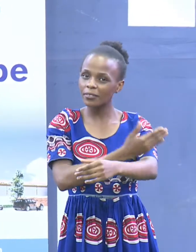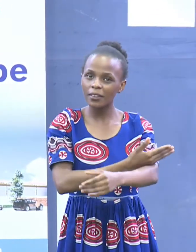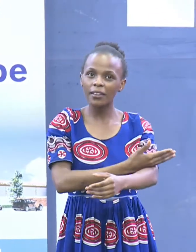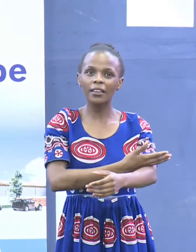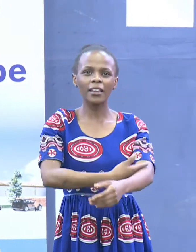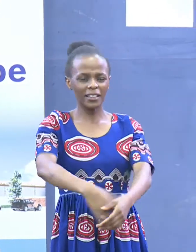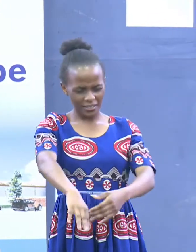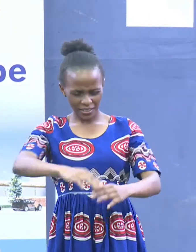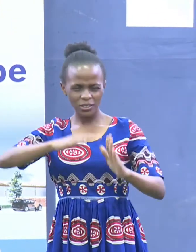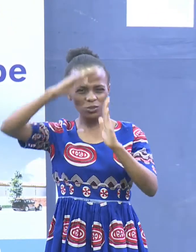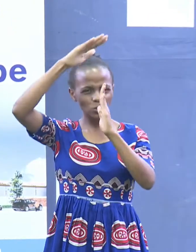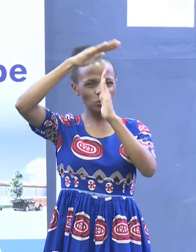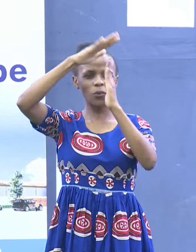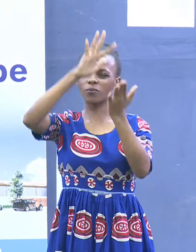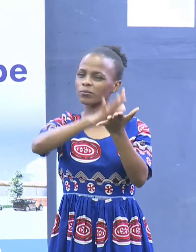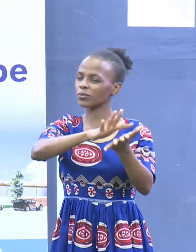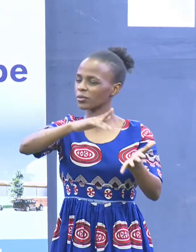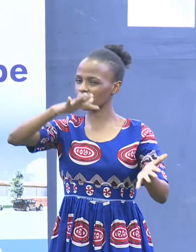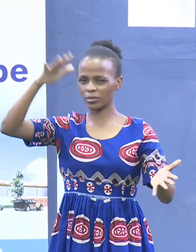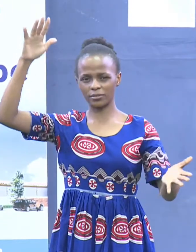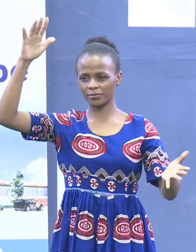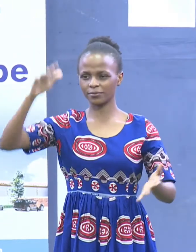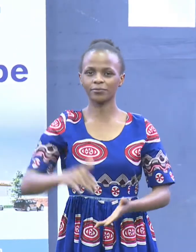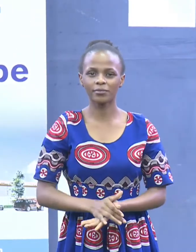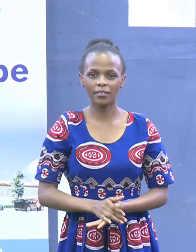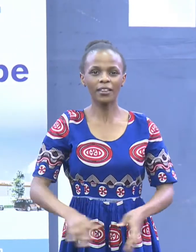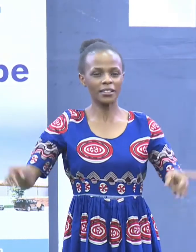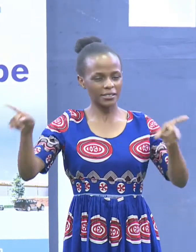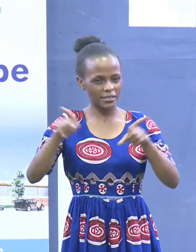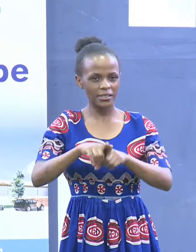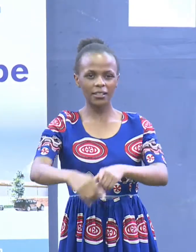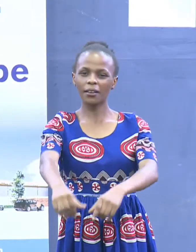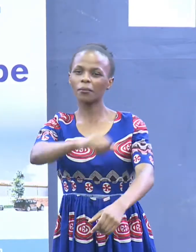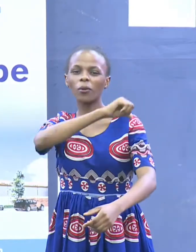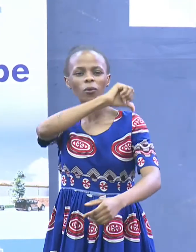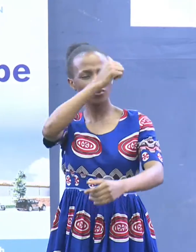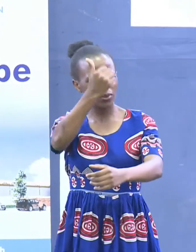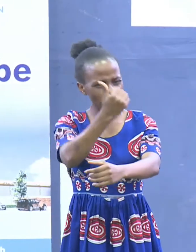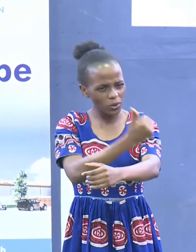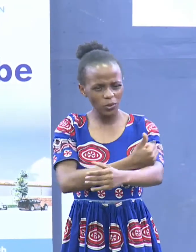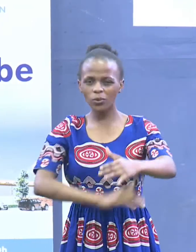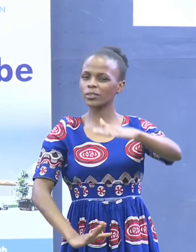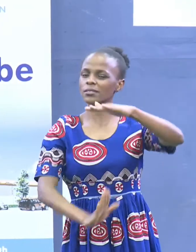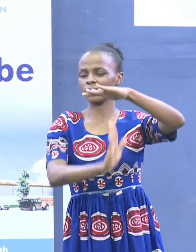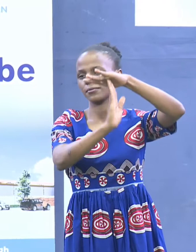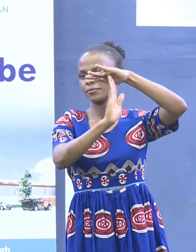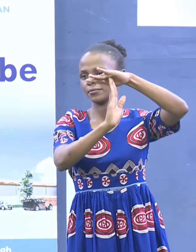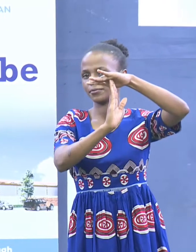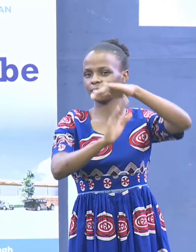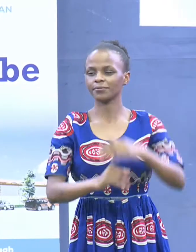Ekitiibwa ekisinga. The excellence of dignity. N'obuyinza obusinga. And the excellence of